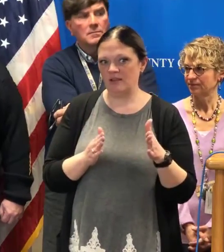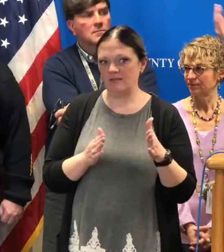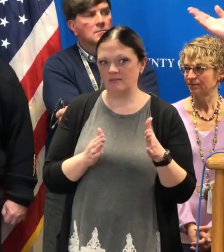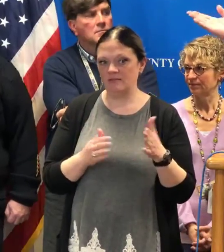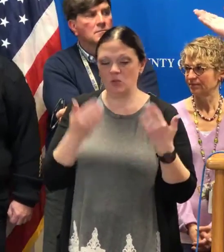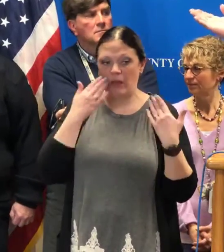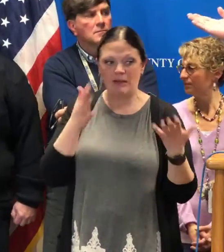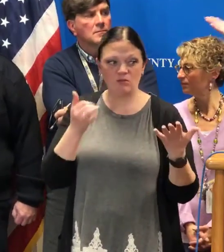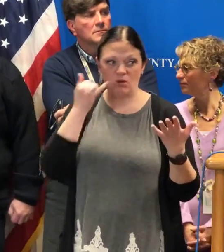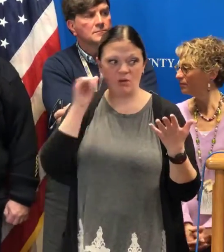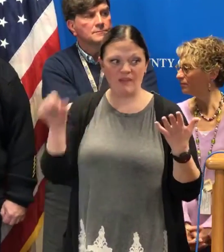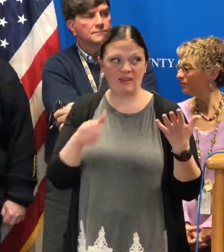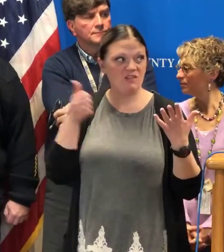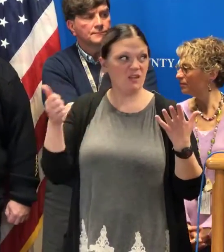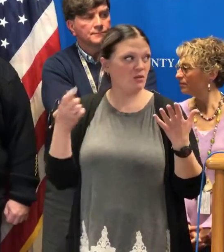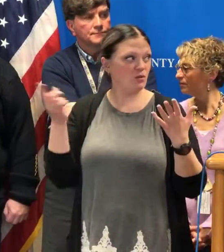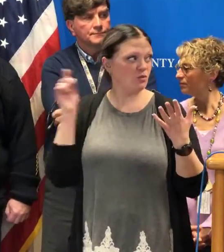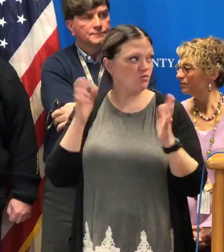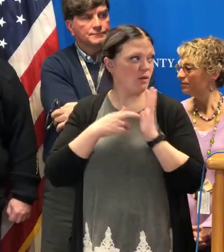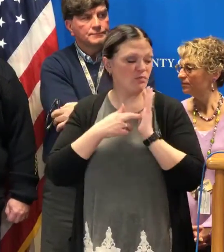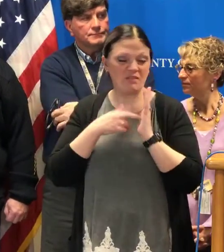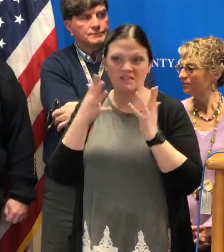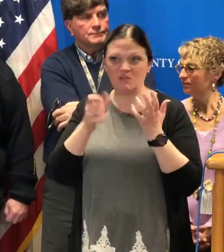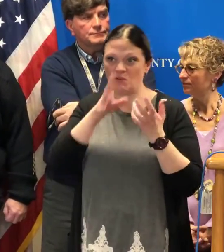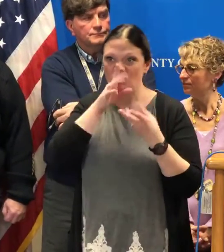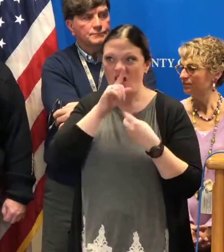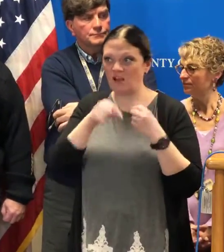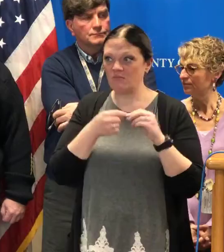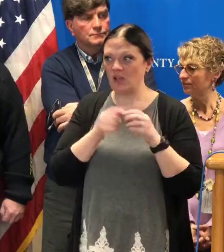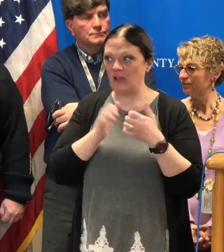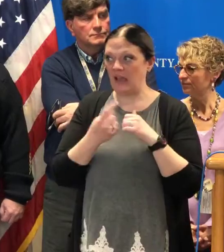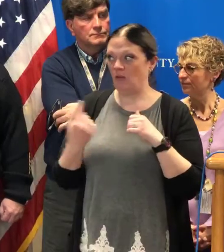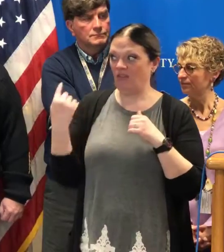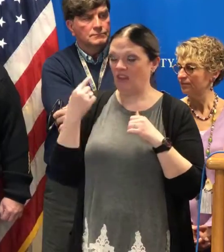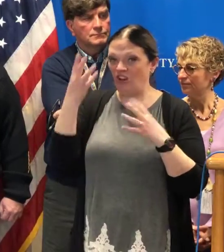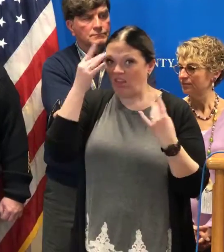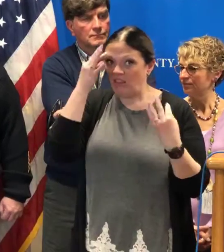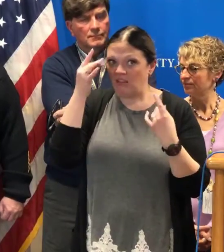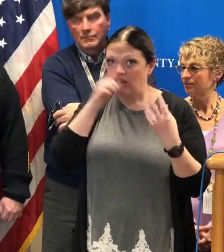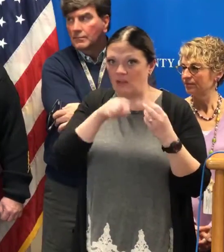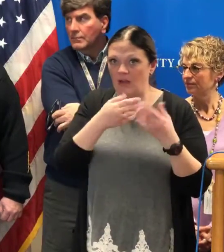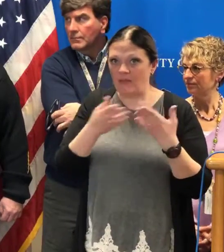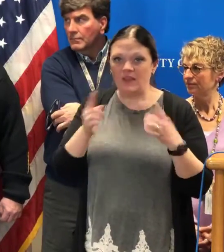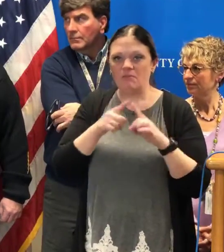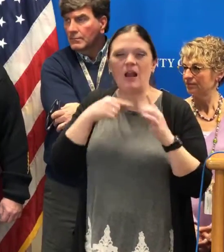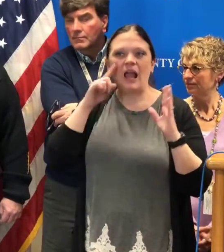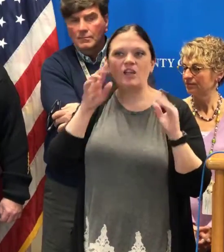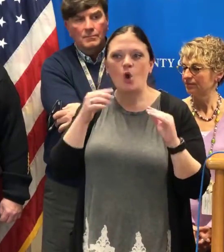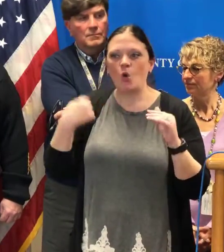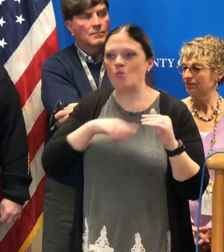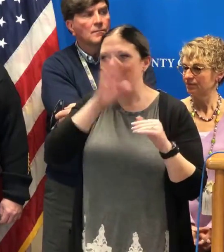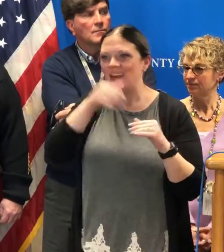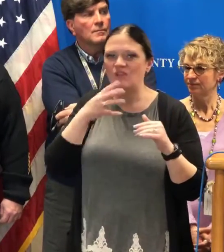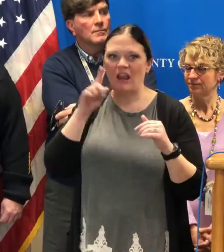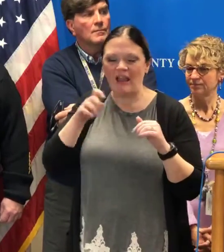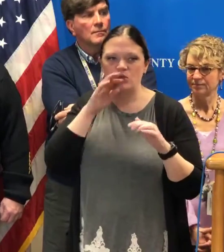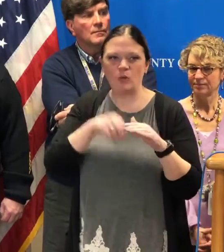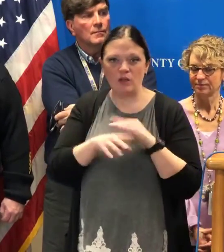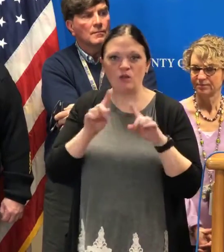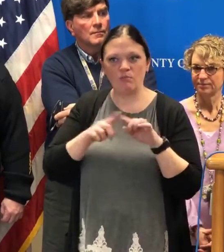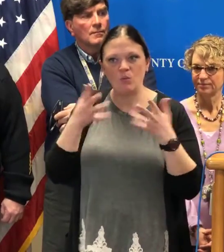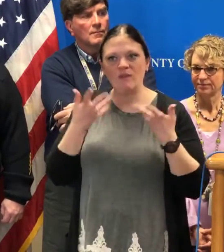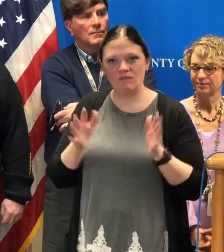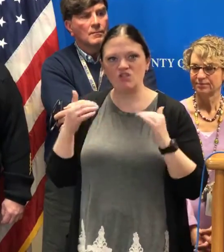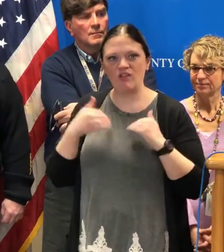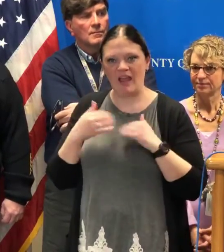And I don't know if any of the other representatives want to speak about how they're thinking about things that we hope we never have to enter into, but we have those in the plans